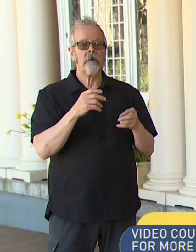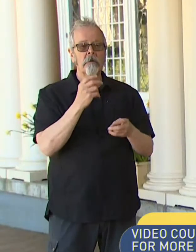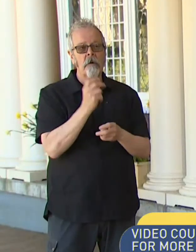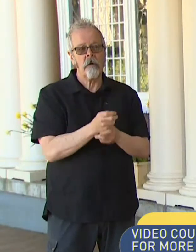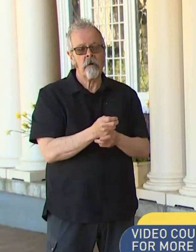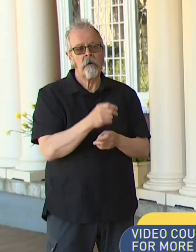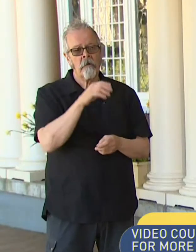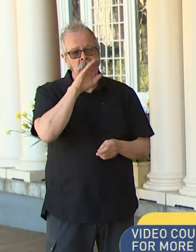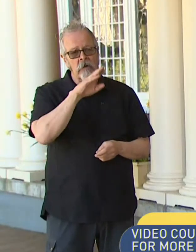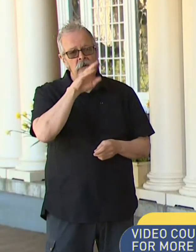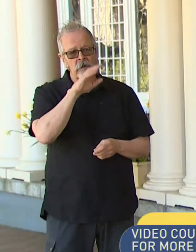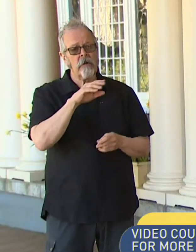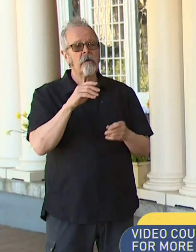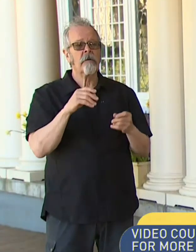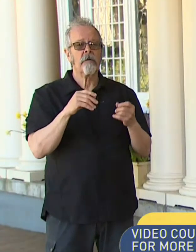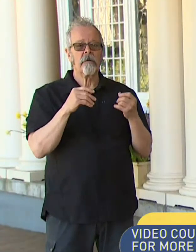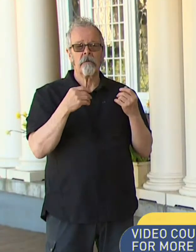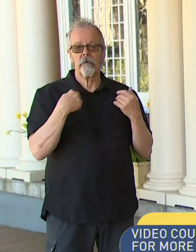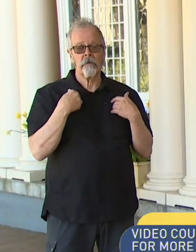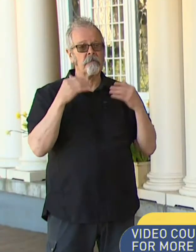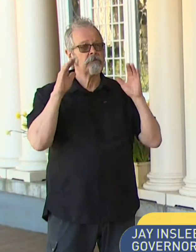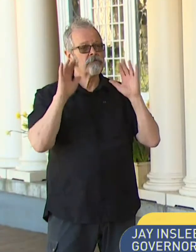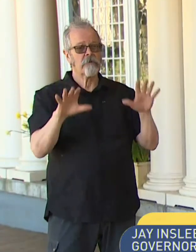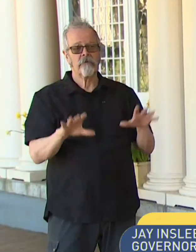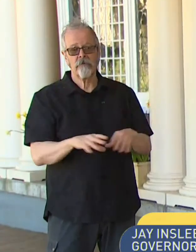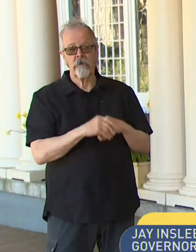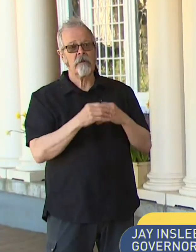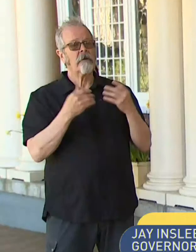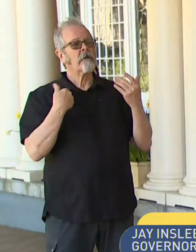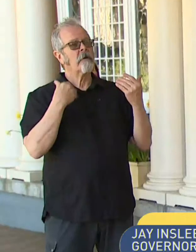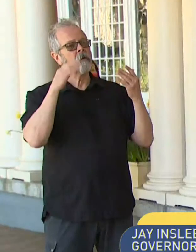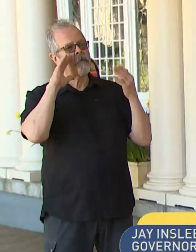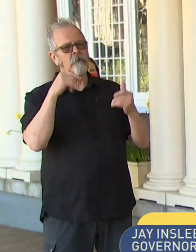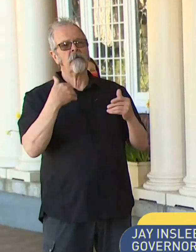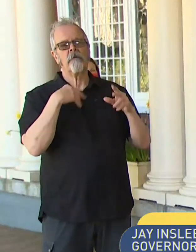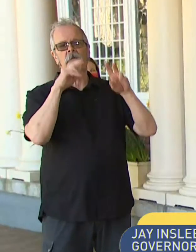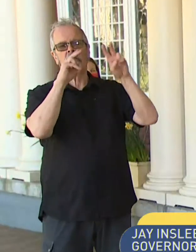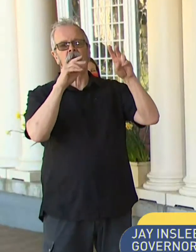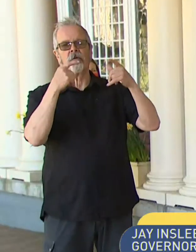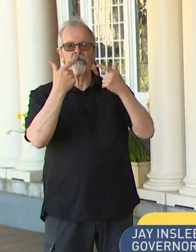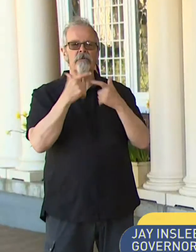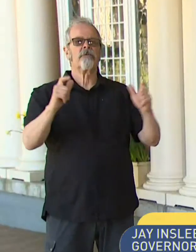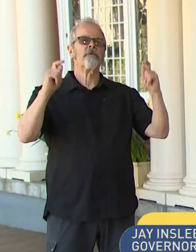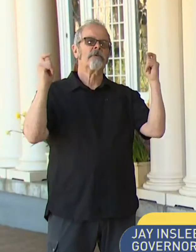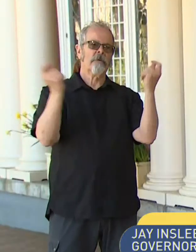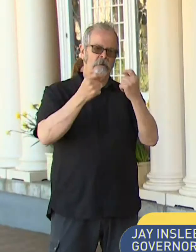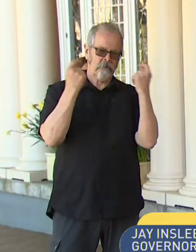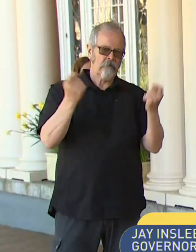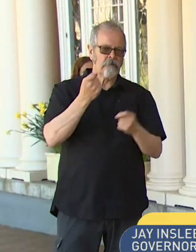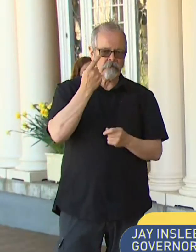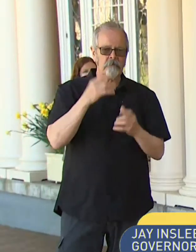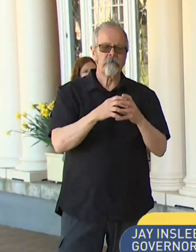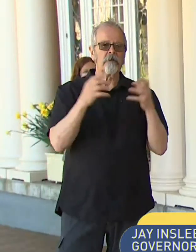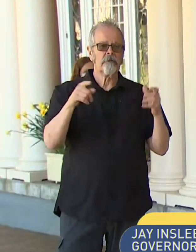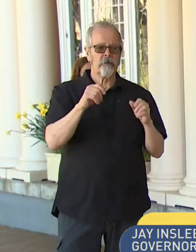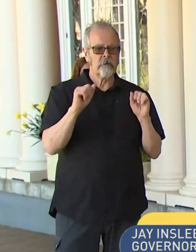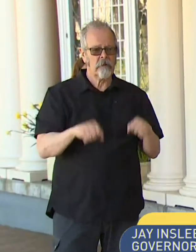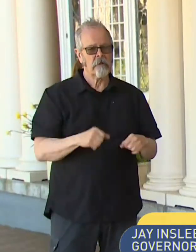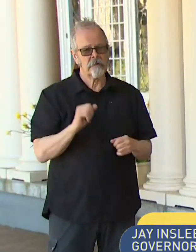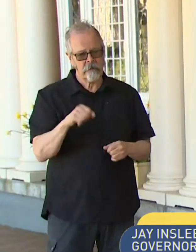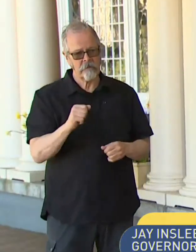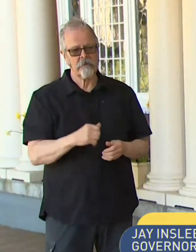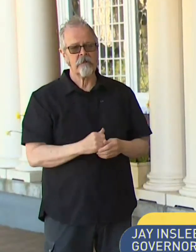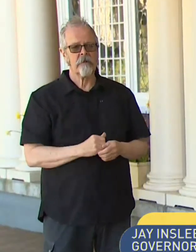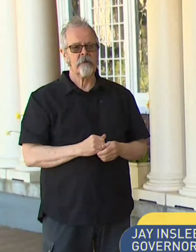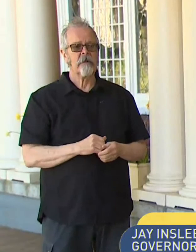have a great wedding. I hope they have a future where they can all celebrate as much as they can, and I wish them